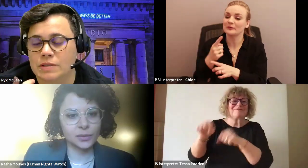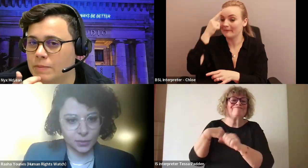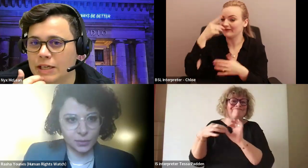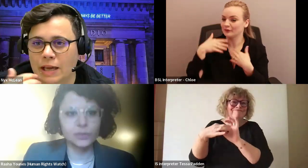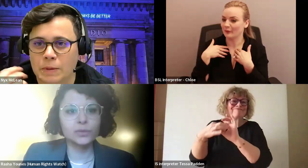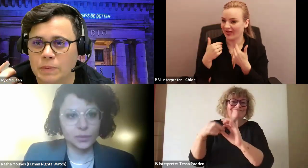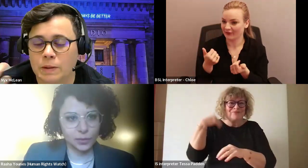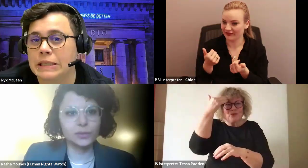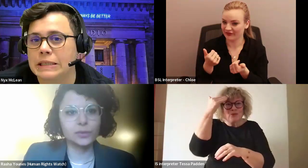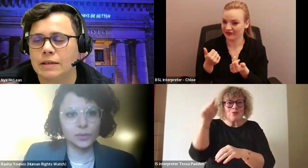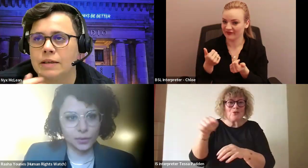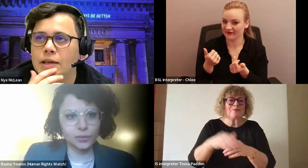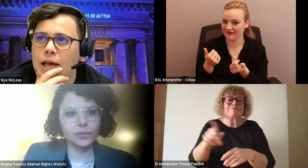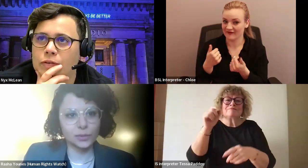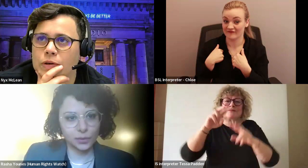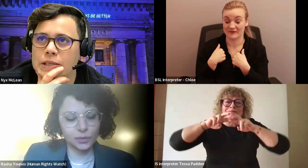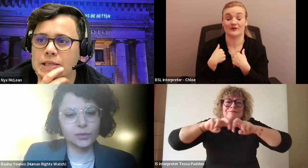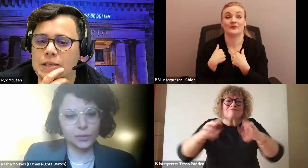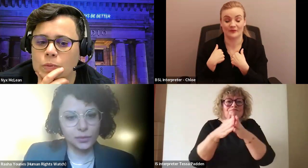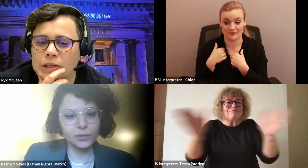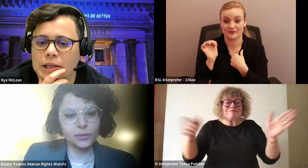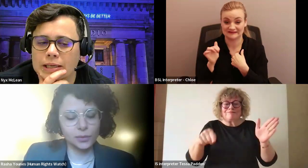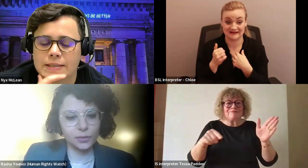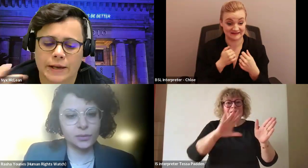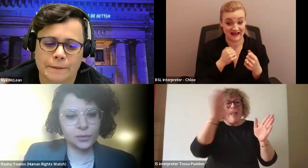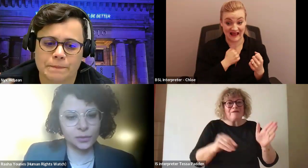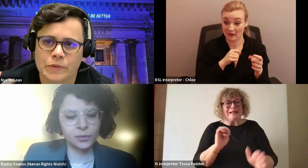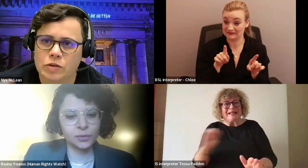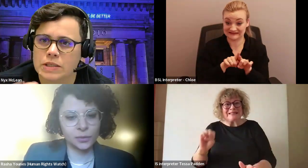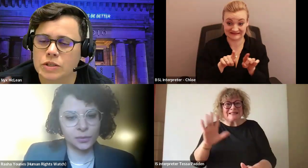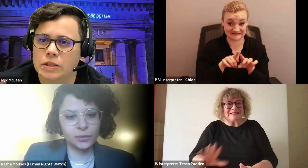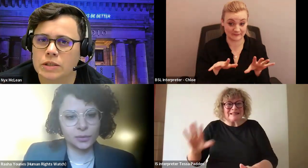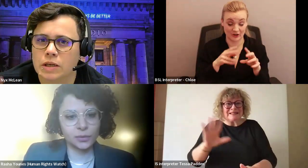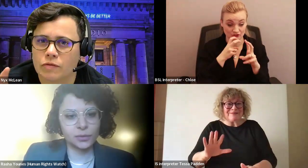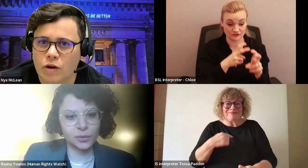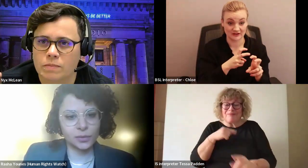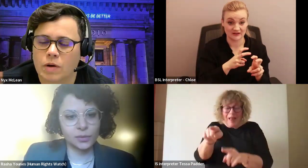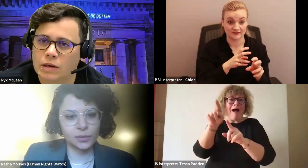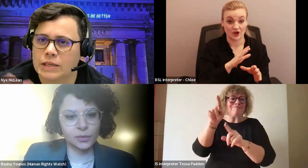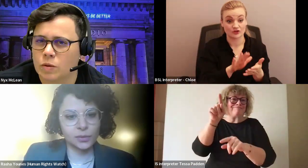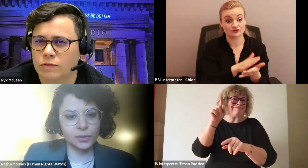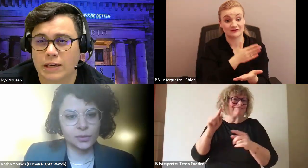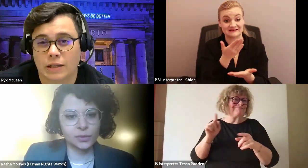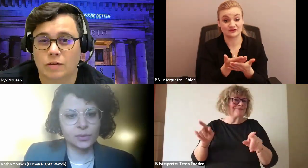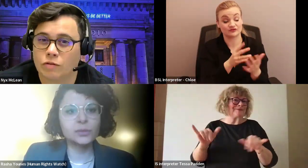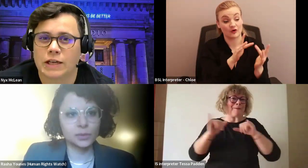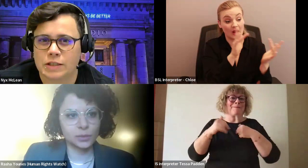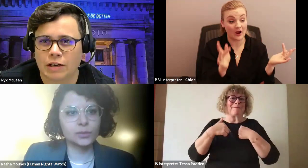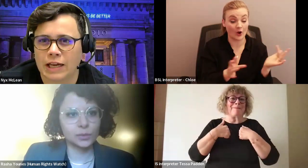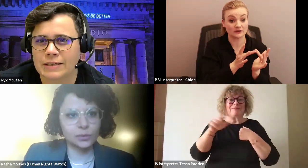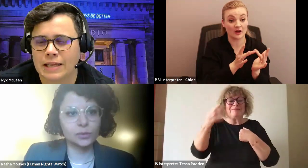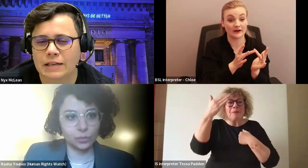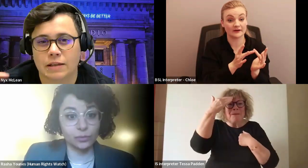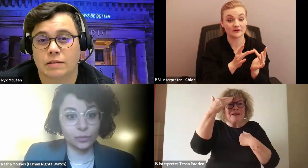That was something that came up immediately for us, as well as the transition from online to offline and then offline